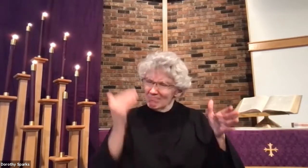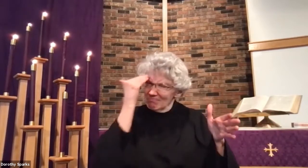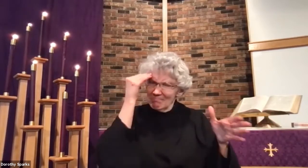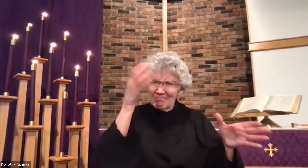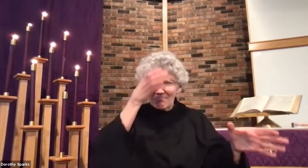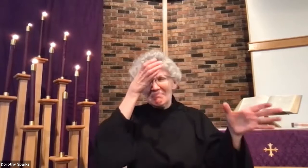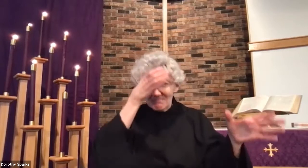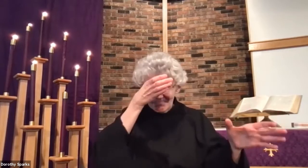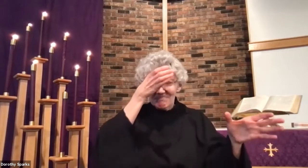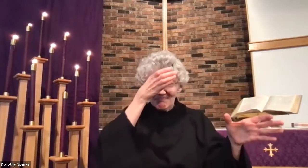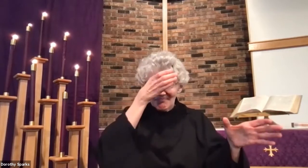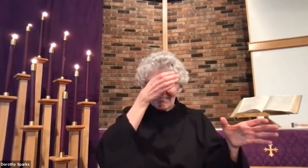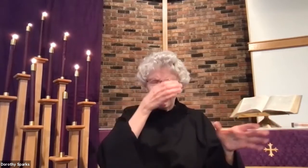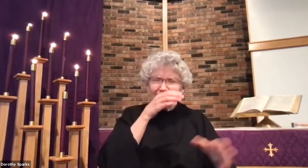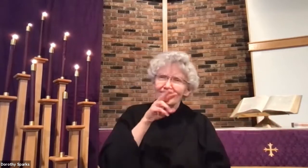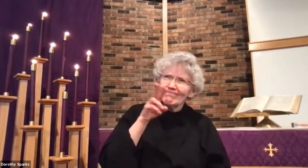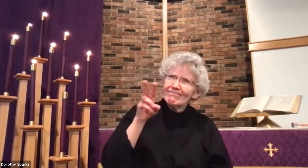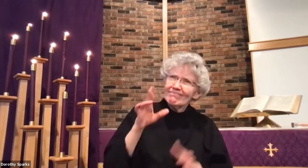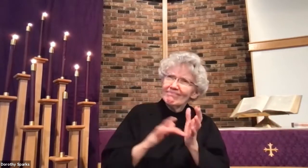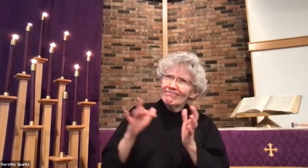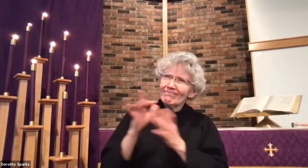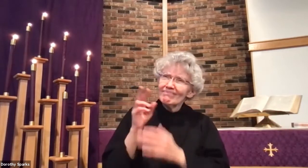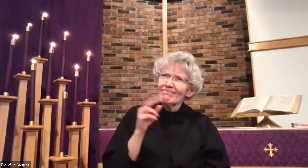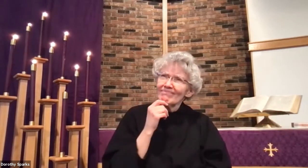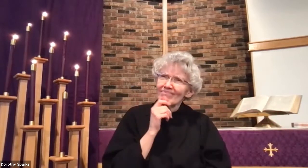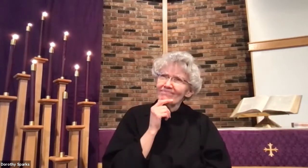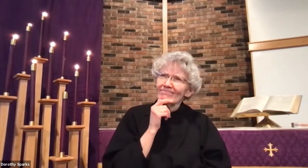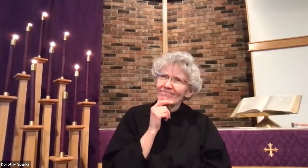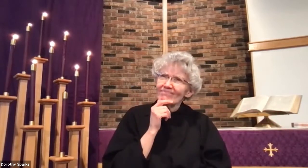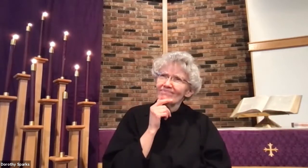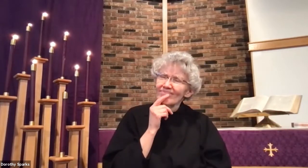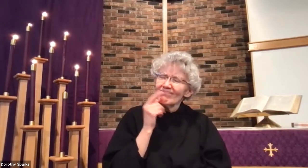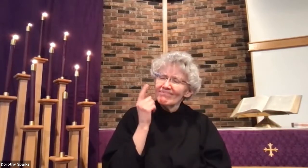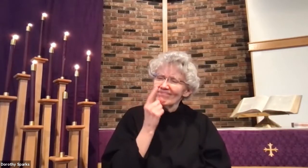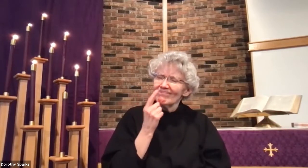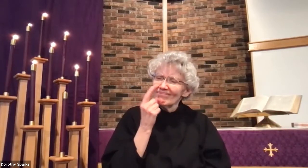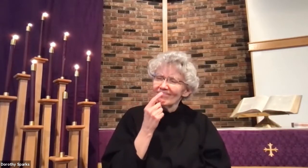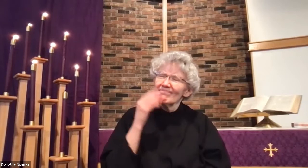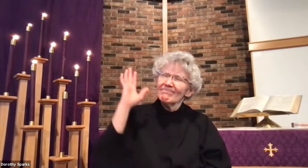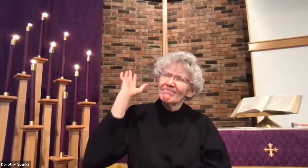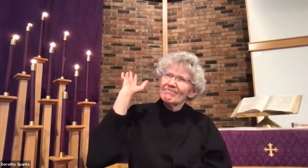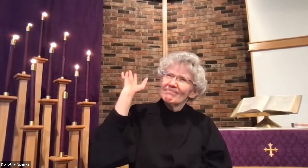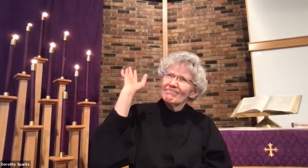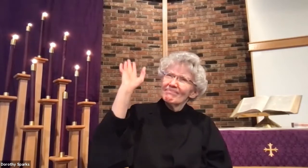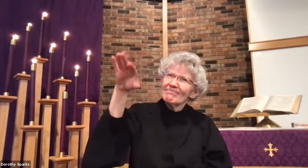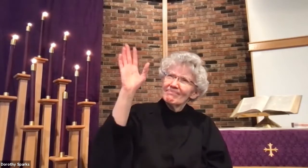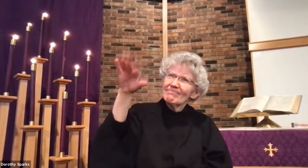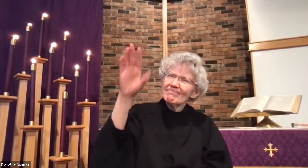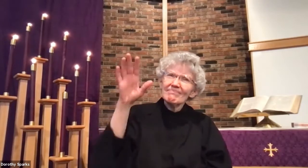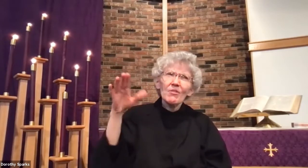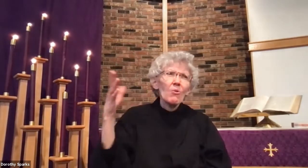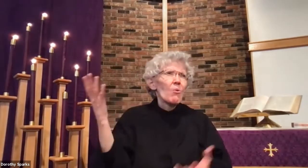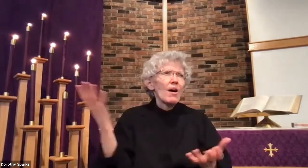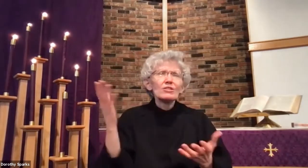Then an expert in the law stood up to test Jesus. He said, "Teacher, what must I do to get